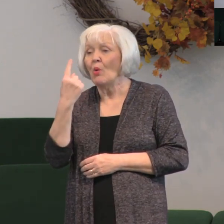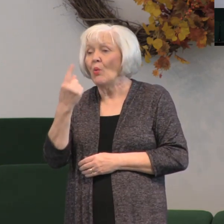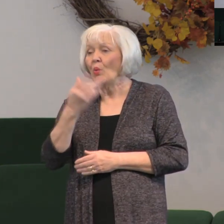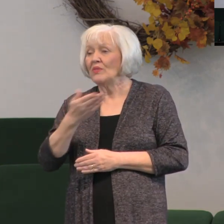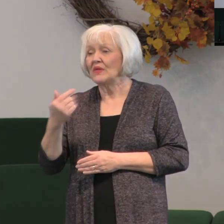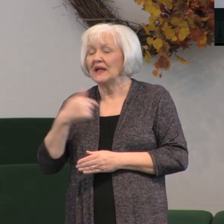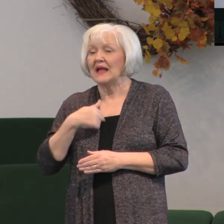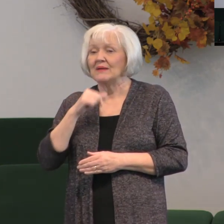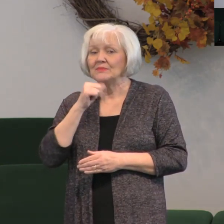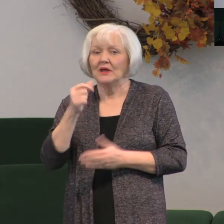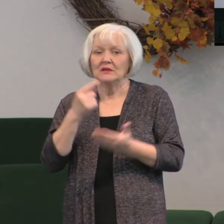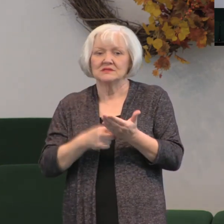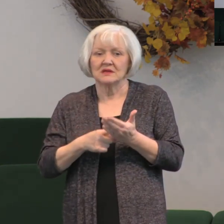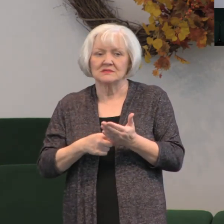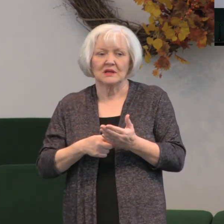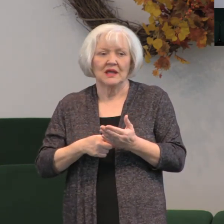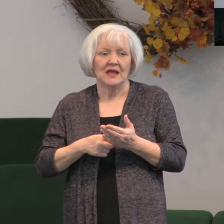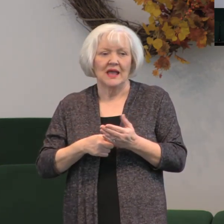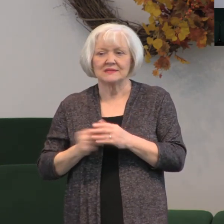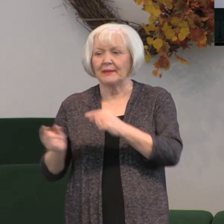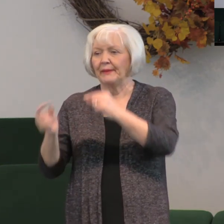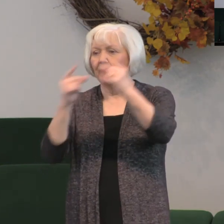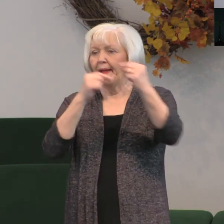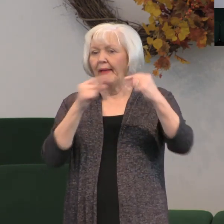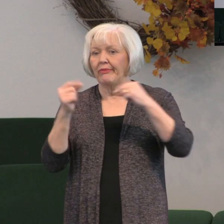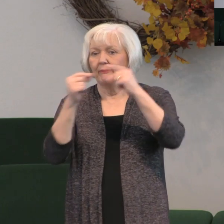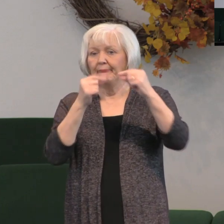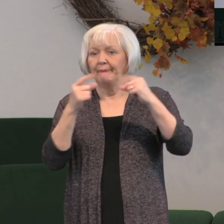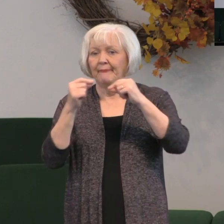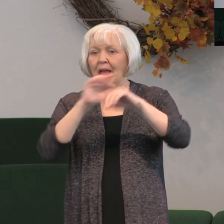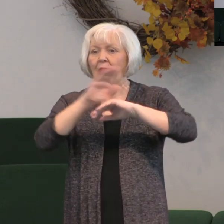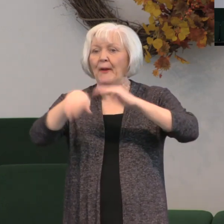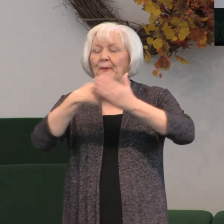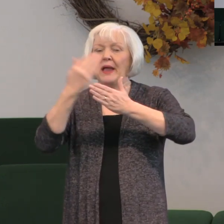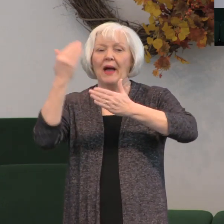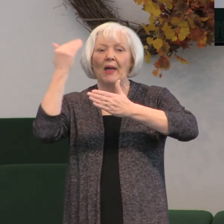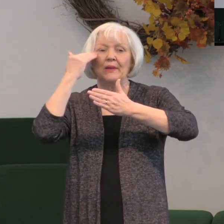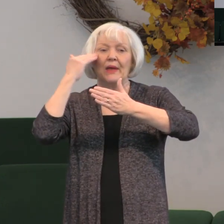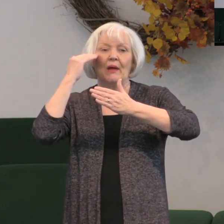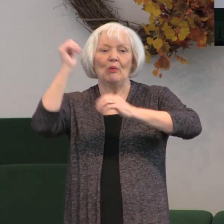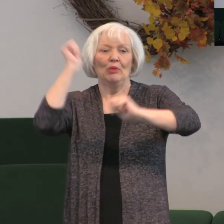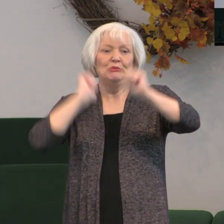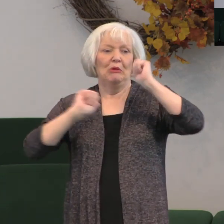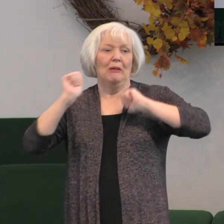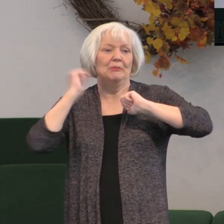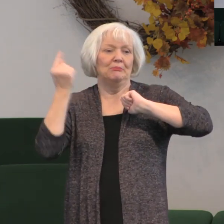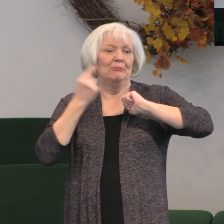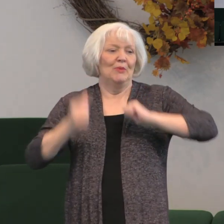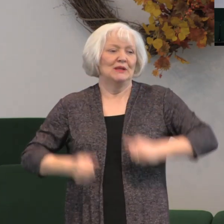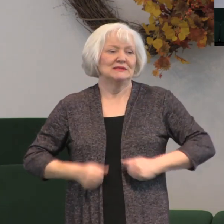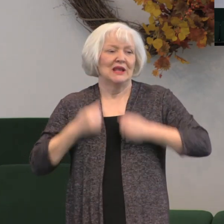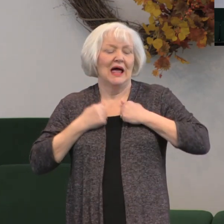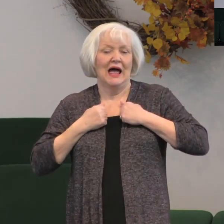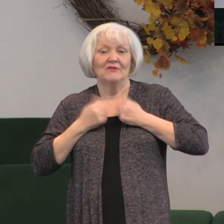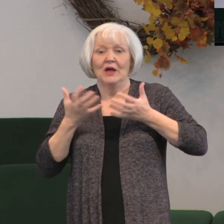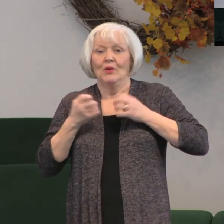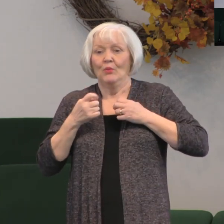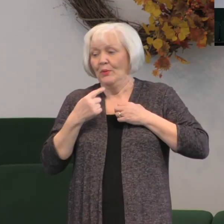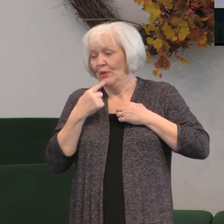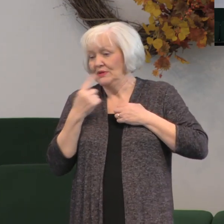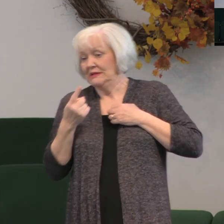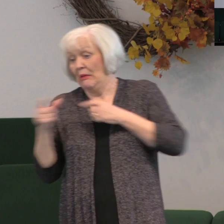about is gossip. Now, we all know that when the drama is going on in somebody's life, we like to go and tell other